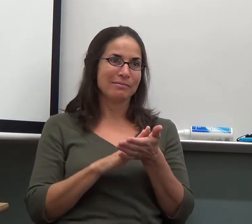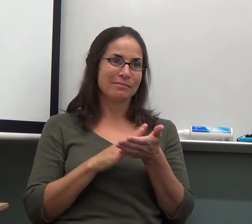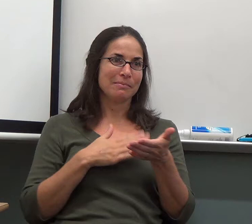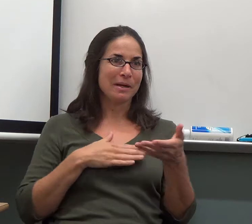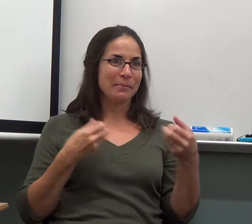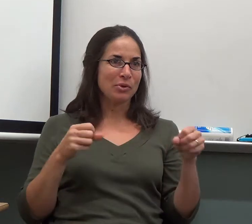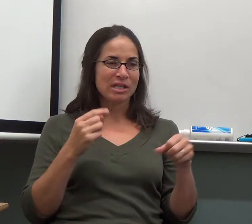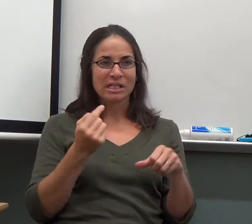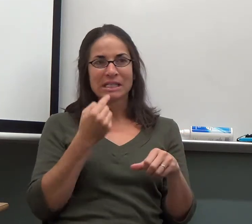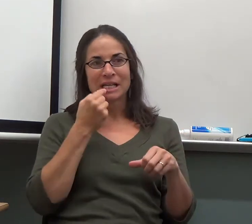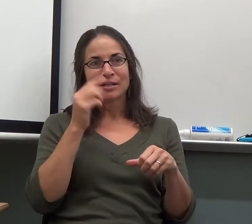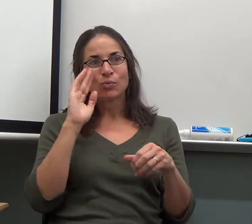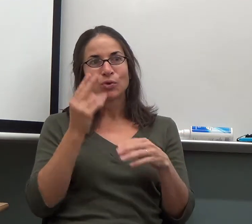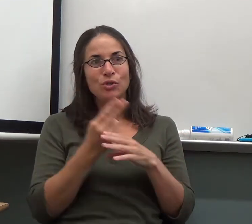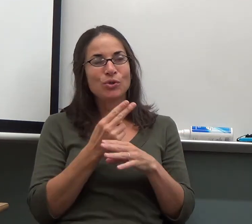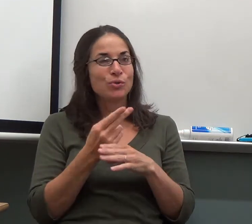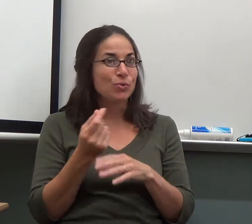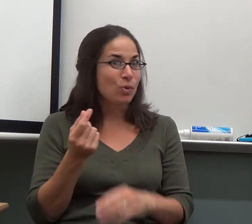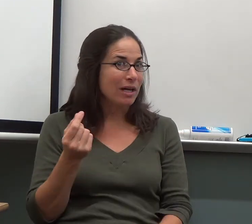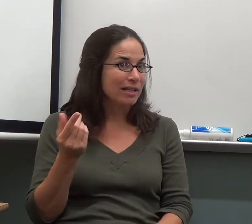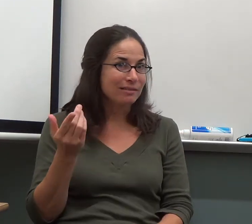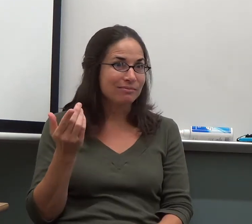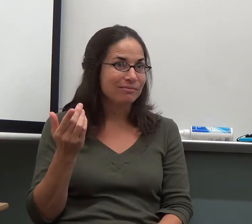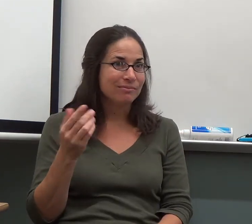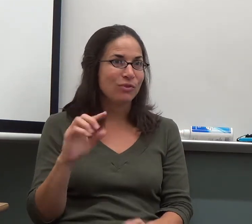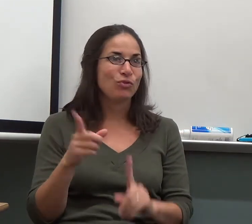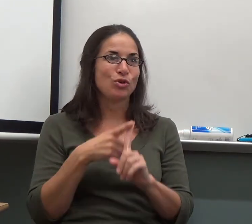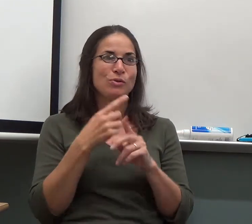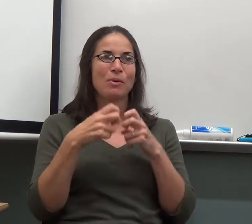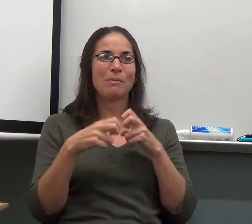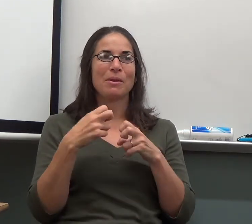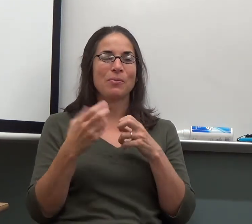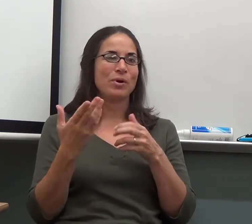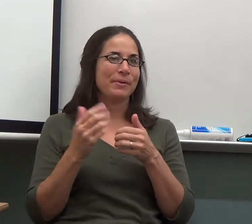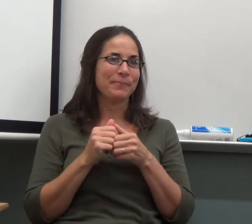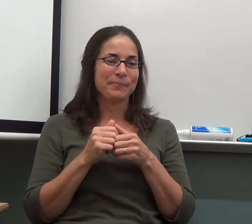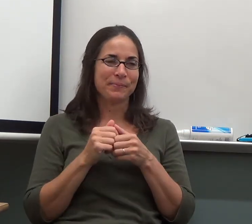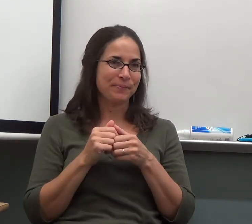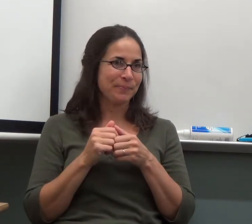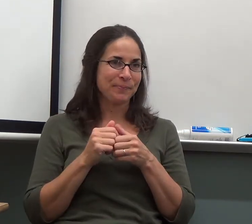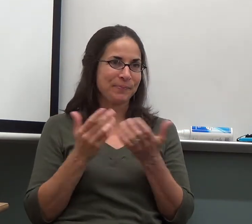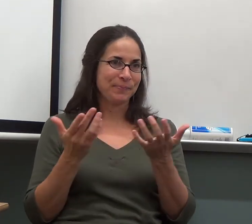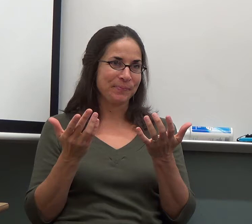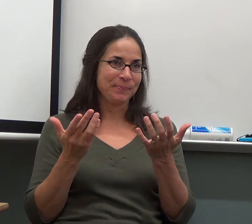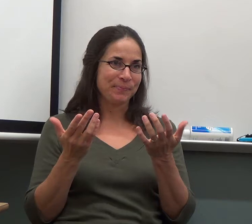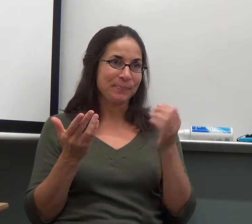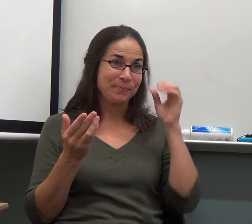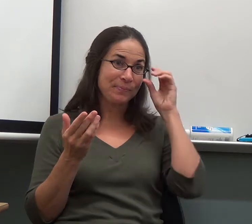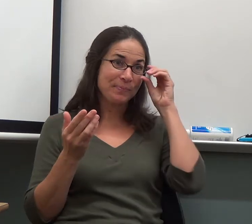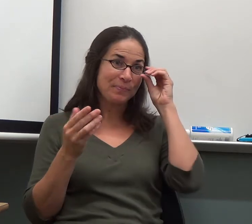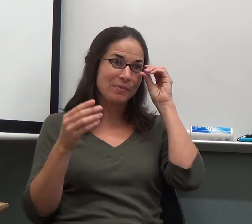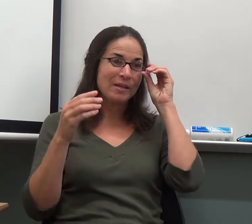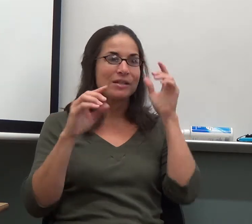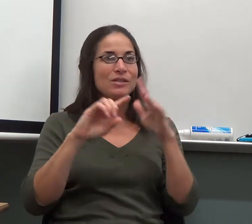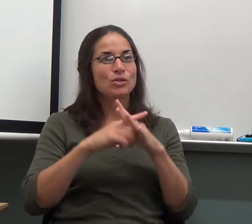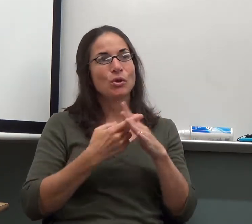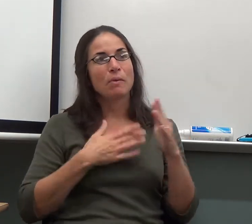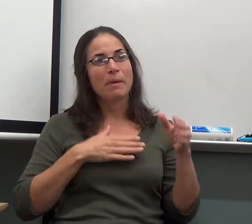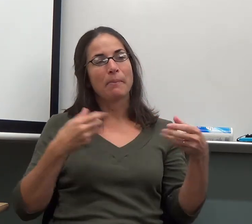be using what? First of all, what would the first problem be about that? Give me a second, David. What would the first problem be about that? Starting my motorcycle sucks.